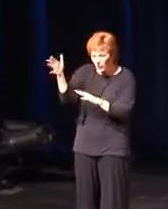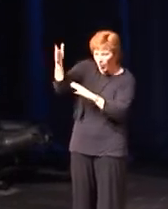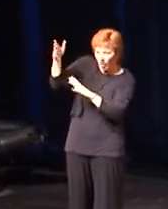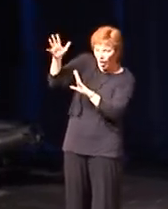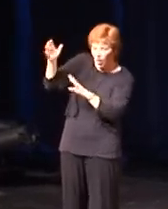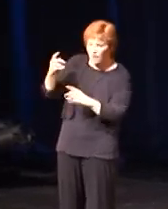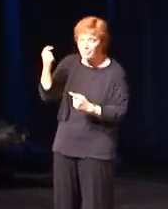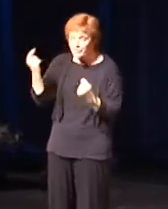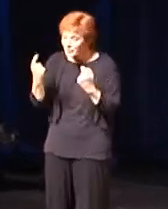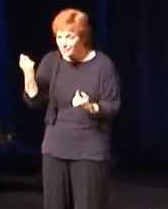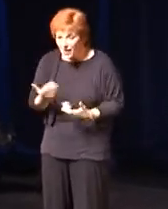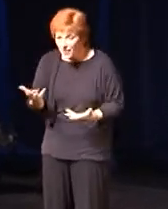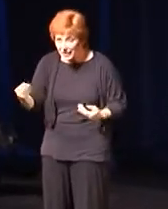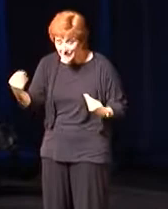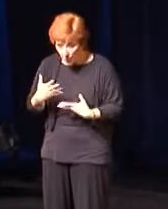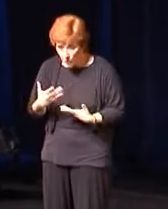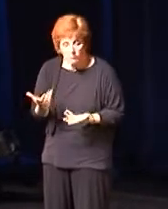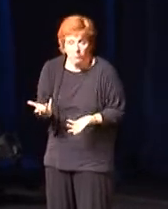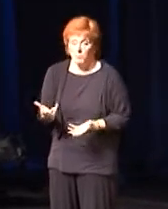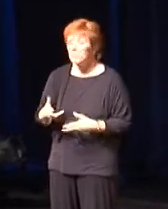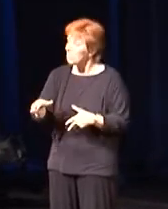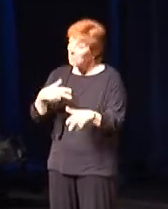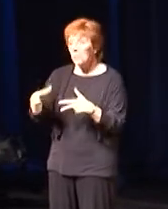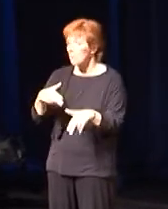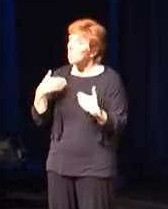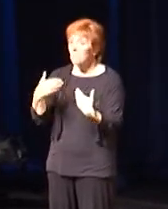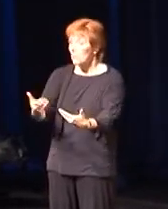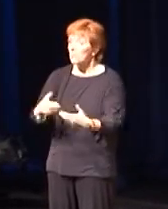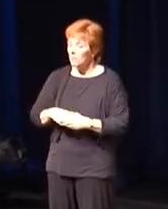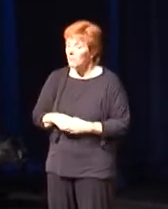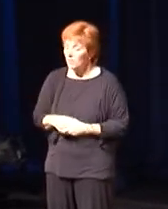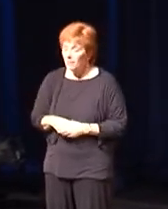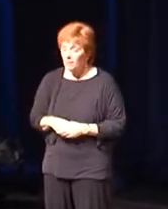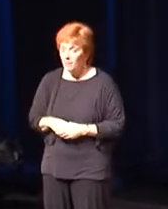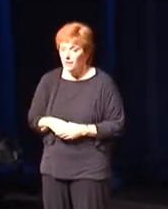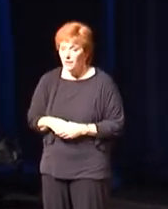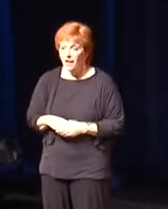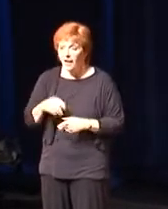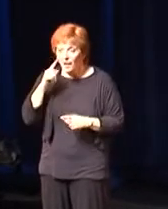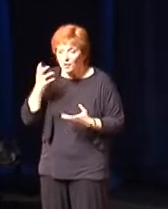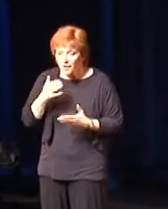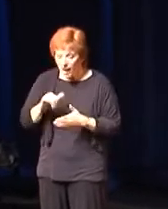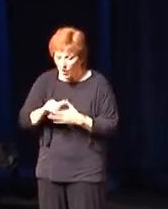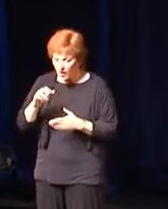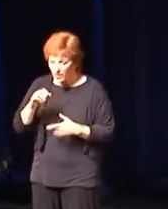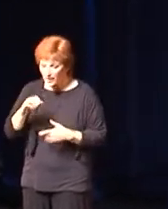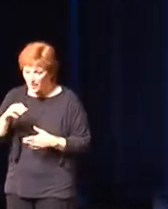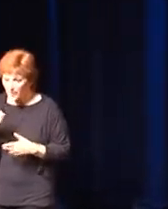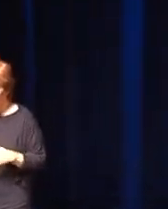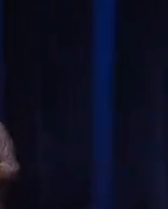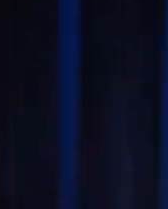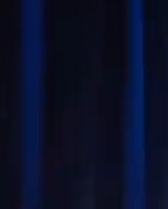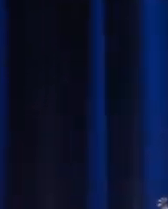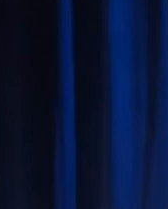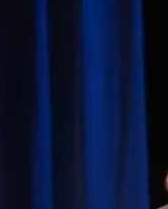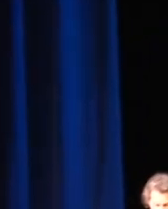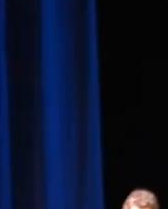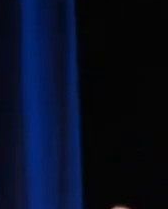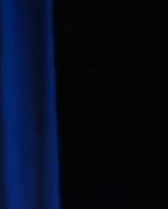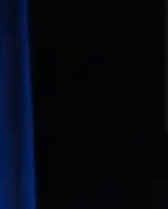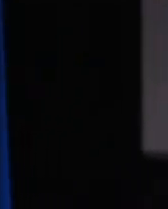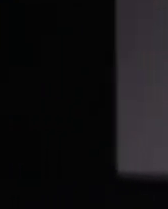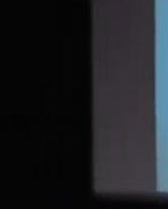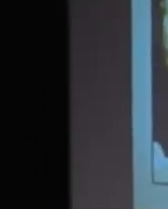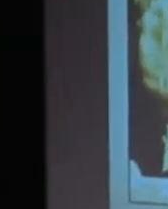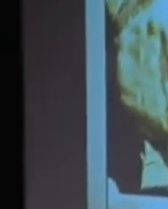rid of those things they're afraid of, then they would walk right up the chute. Now look here how the zebra and the horse have an ear on each other.